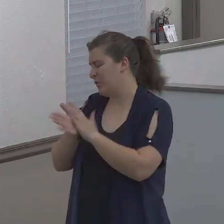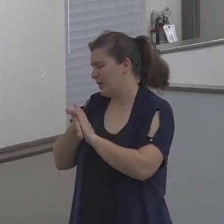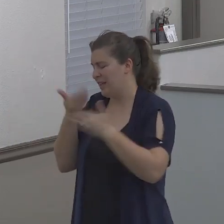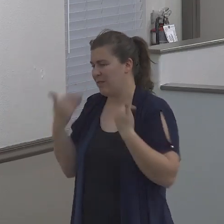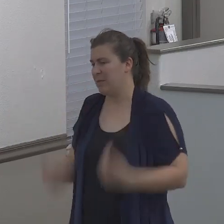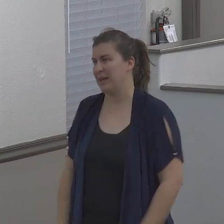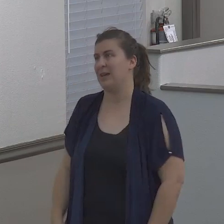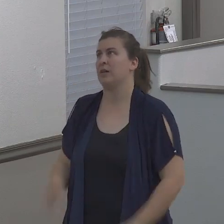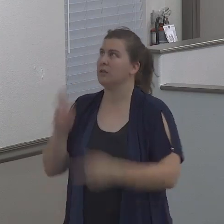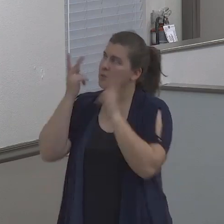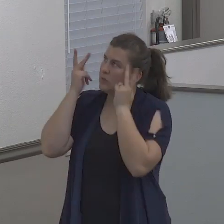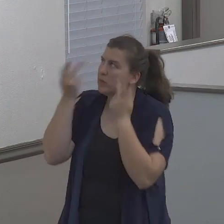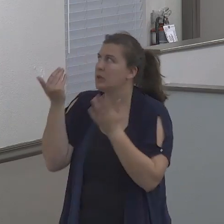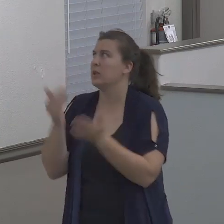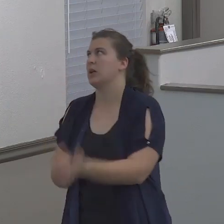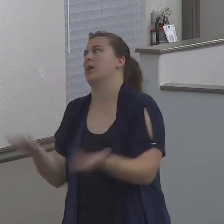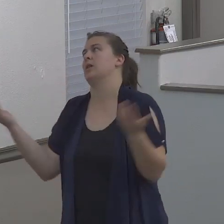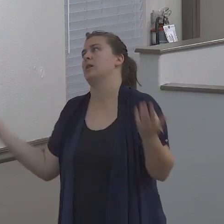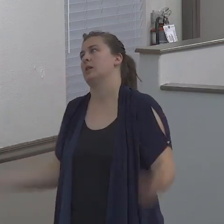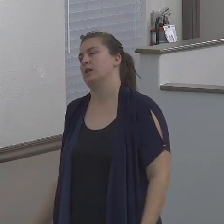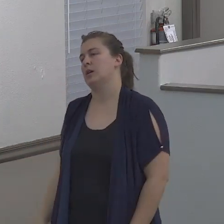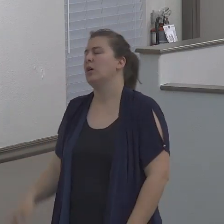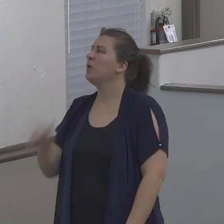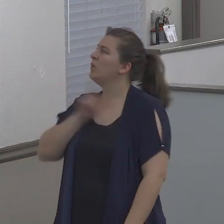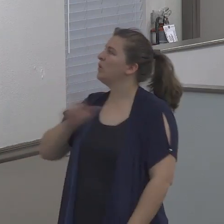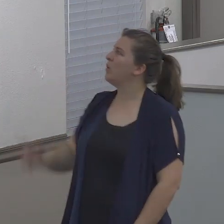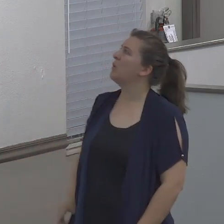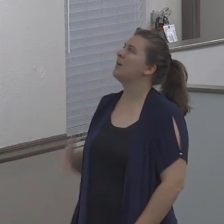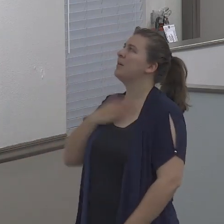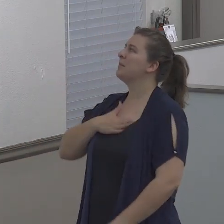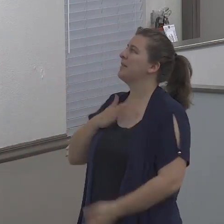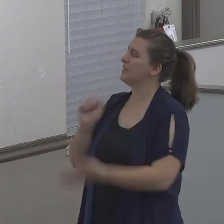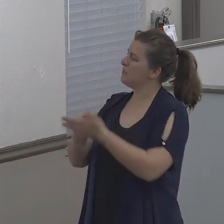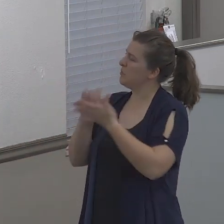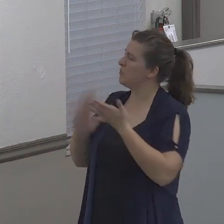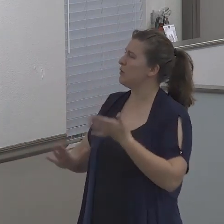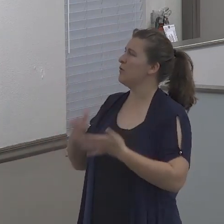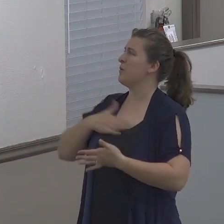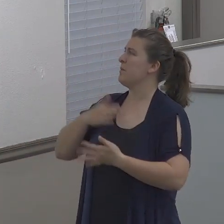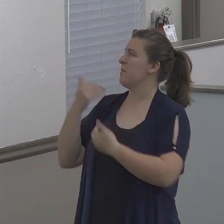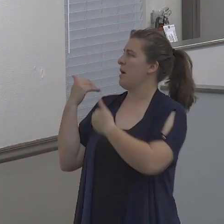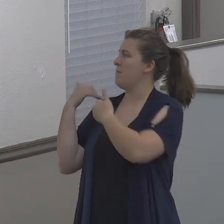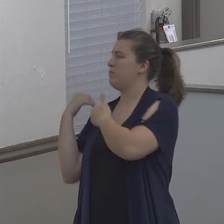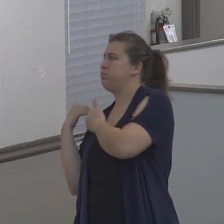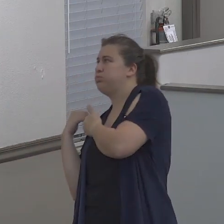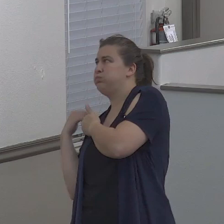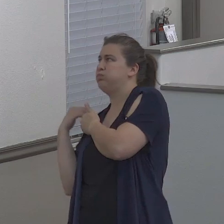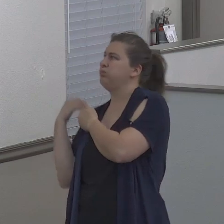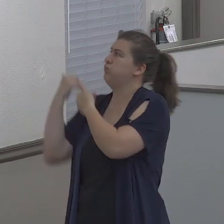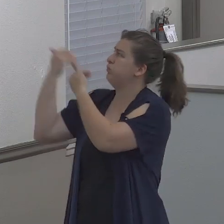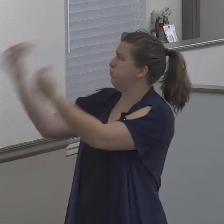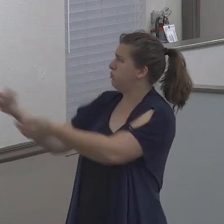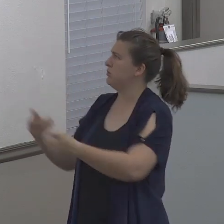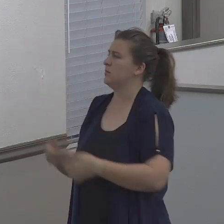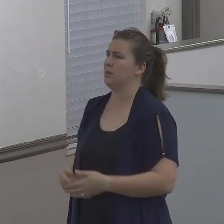had to learn along the way, you know, God, forgive me. Here I am worrying about it again. Lord, please take